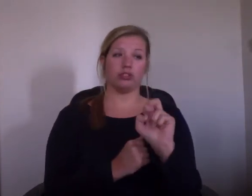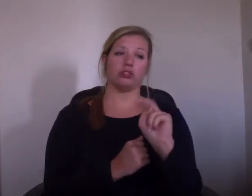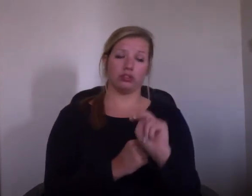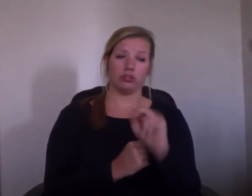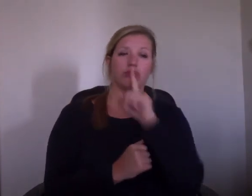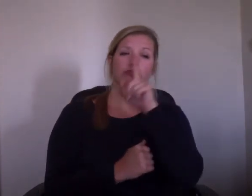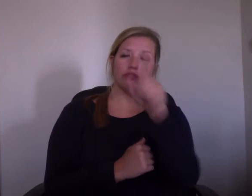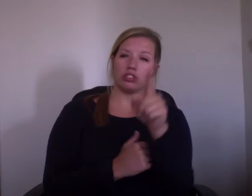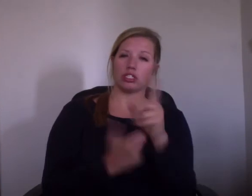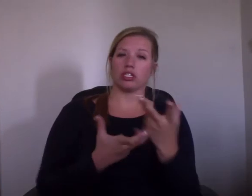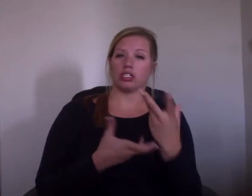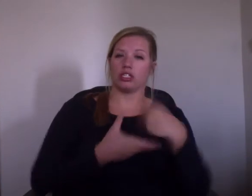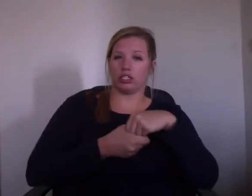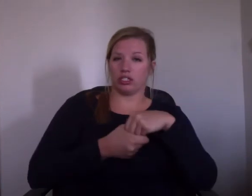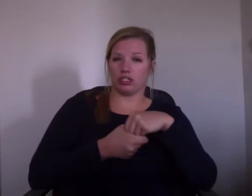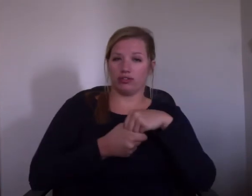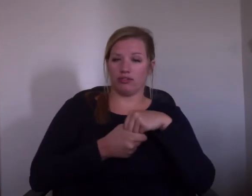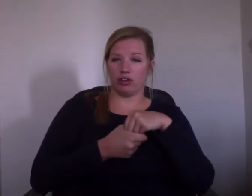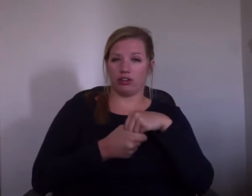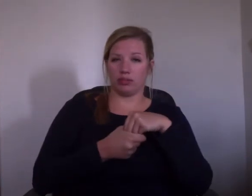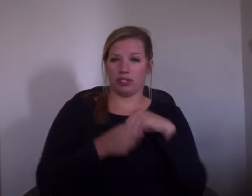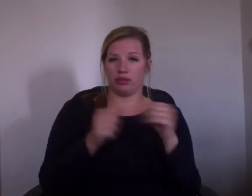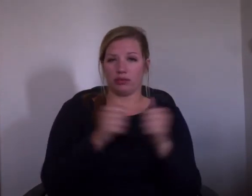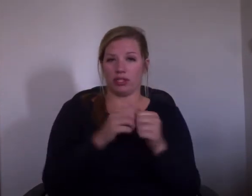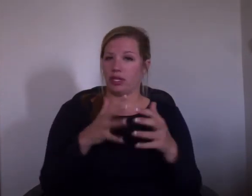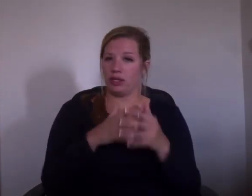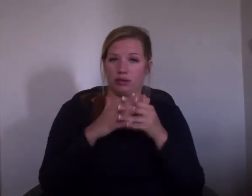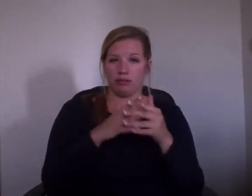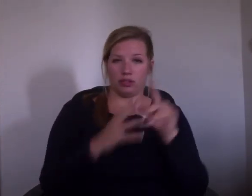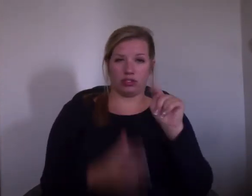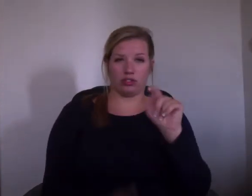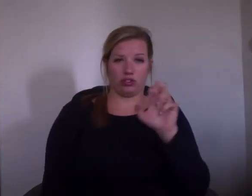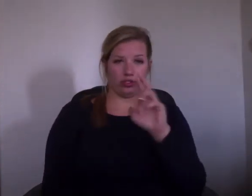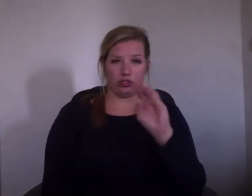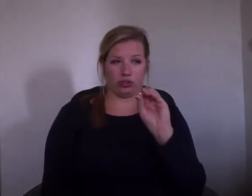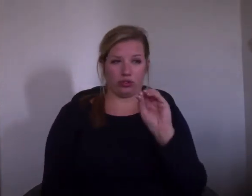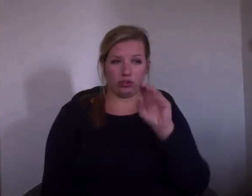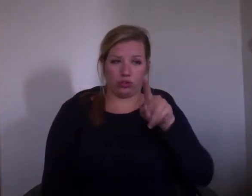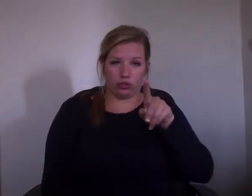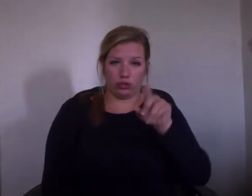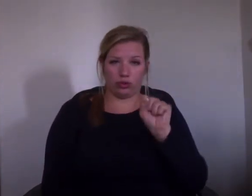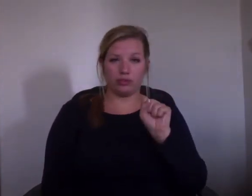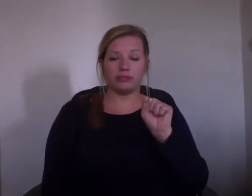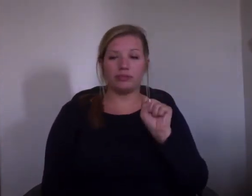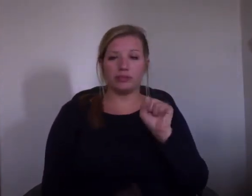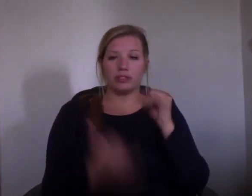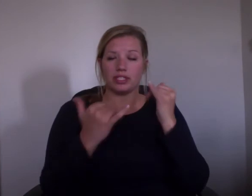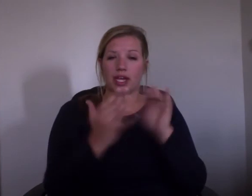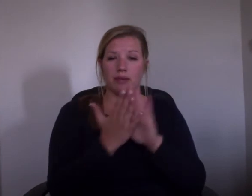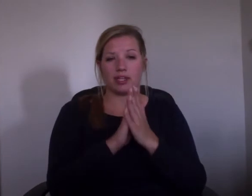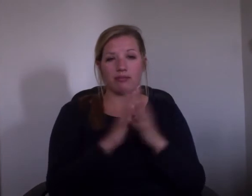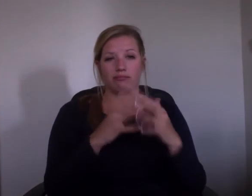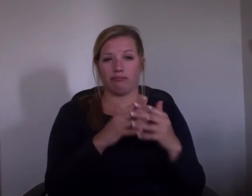significantly increases American troop involvement and, like I said, Americanizes the war effort. So again,